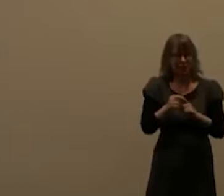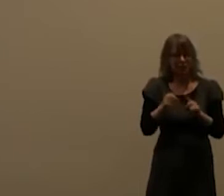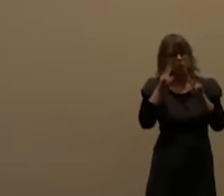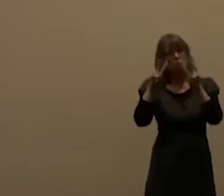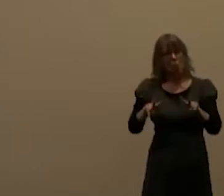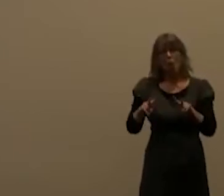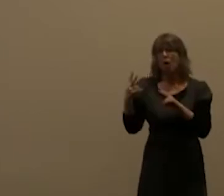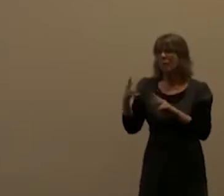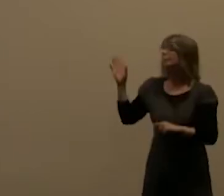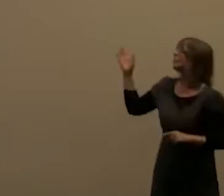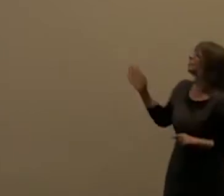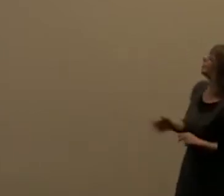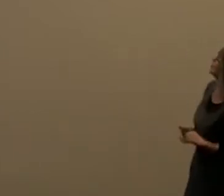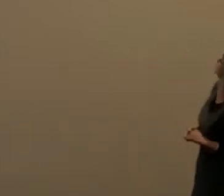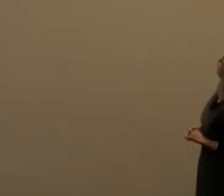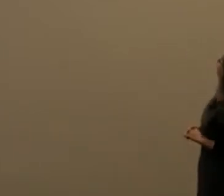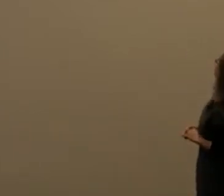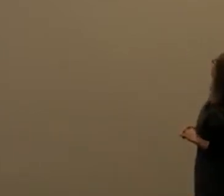looks like.